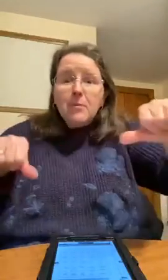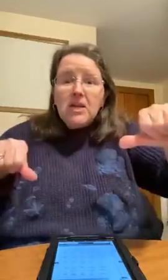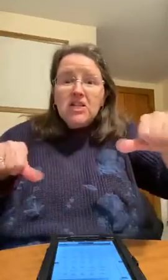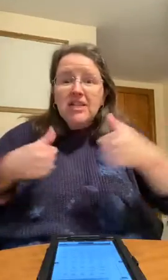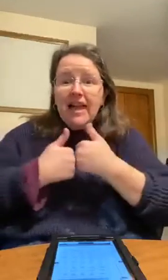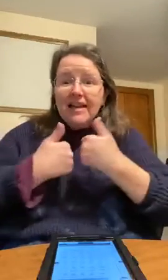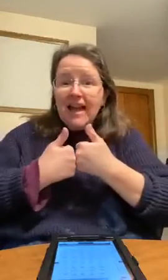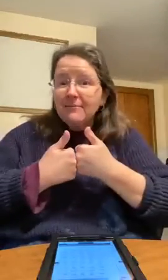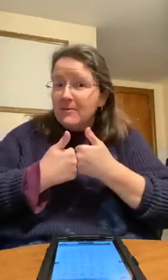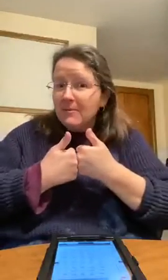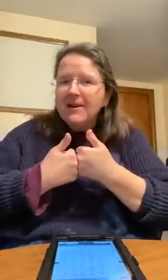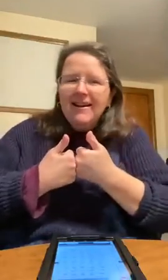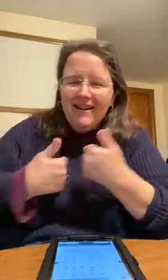Operation, that game, remember?